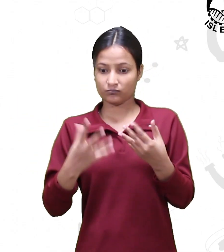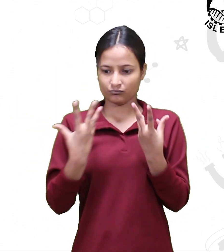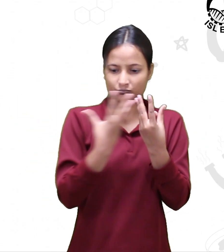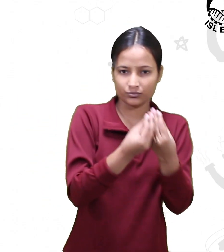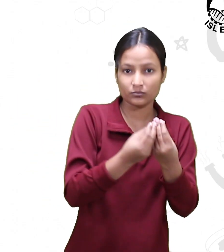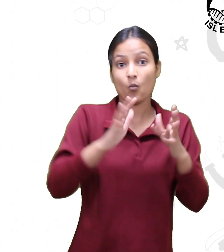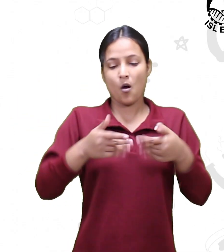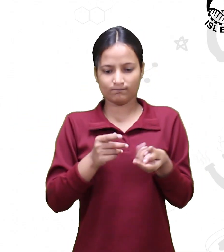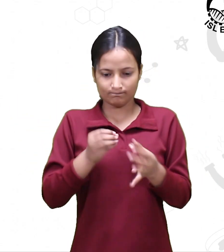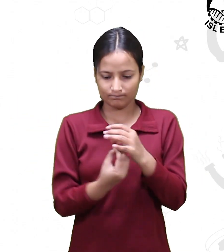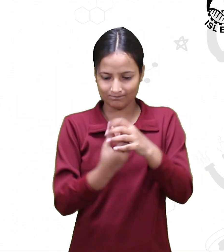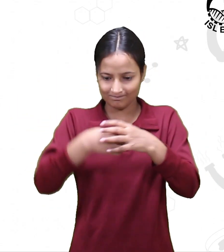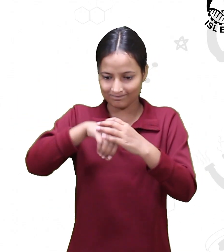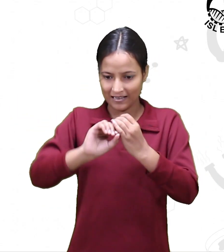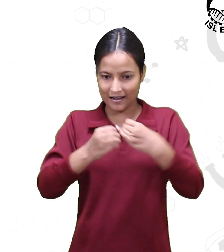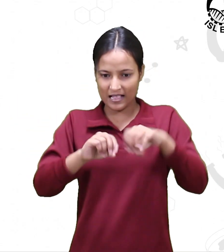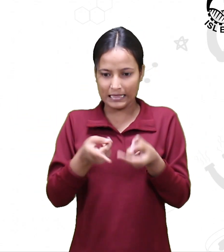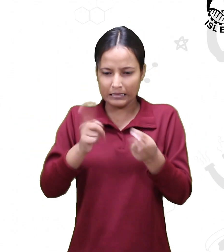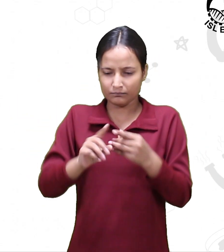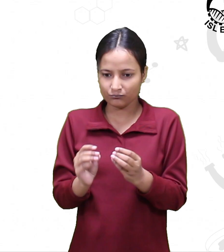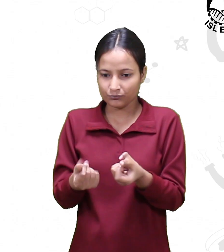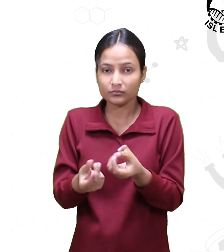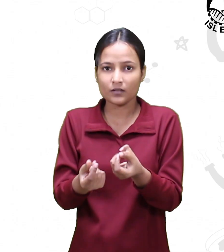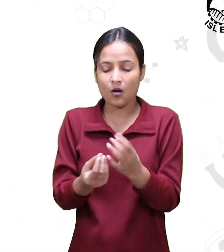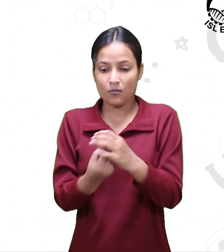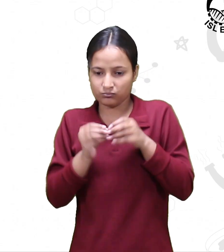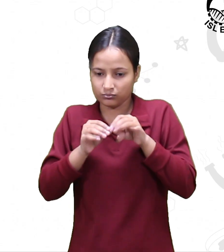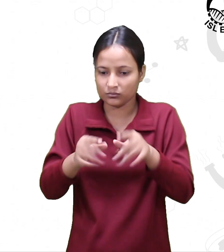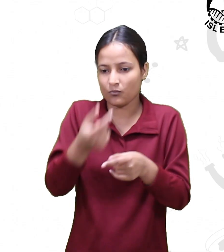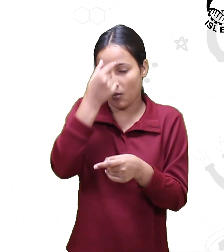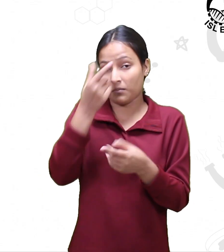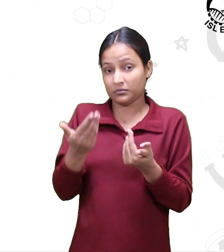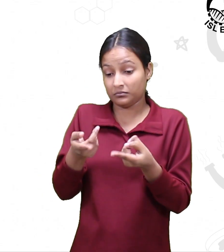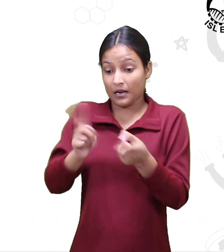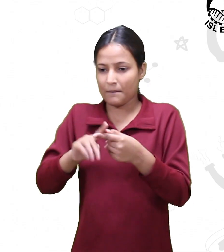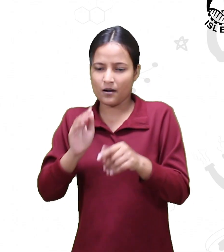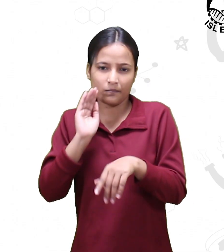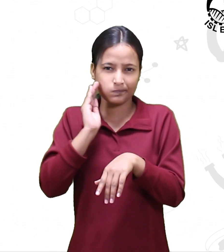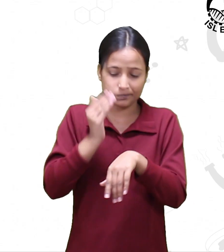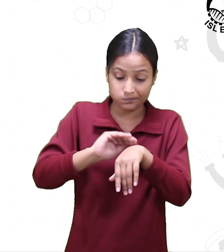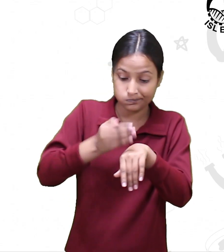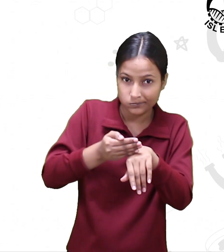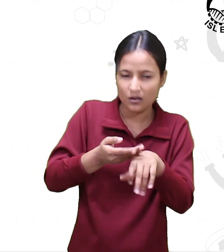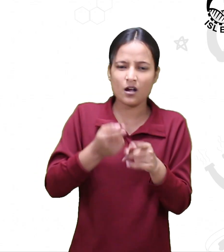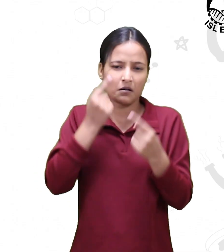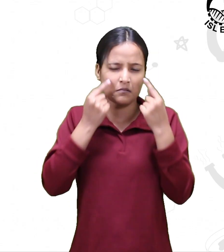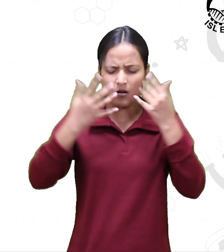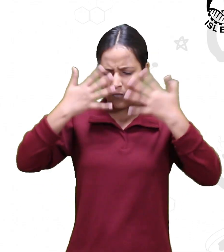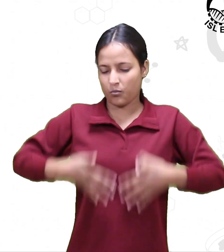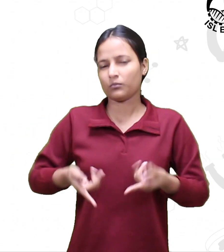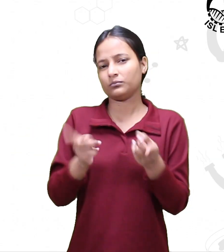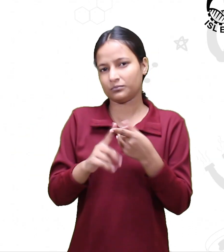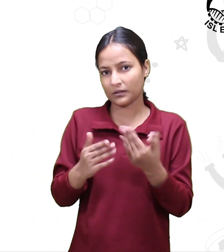clump or divide abnormally to cause birthmarks. And Dr. Bhatt spoke about what might trigger